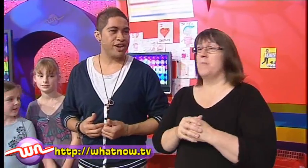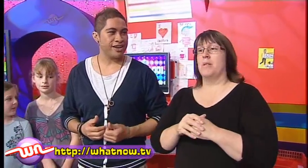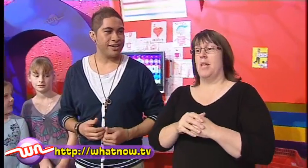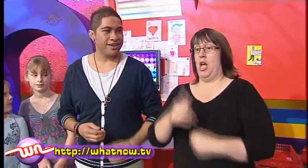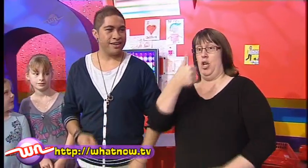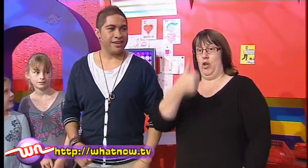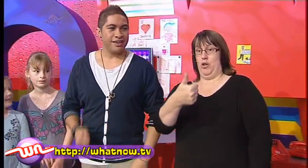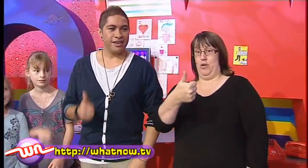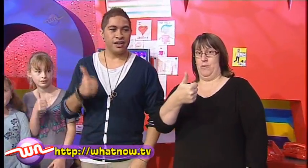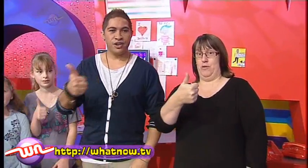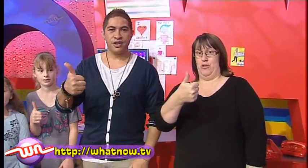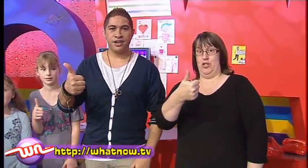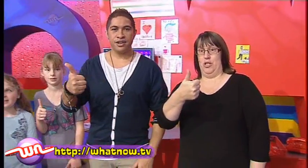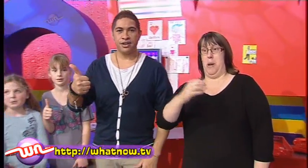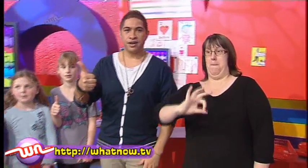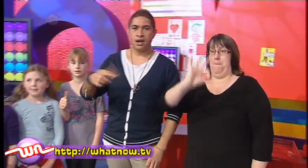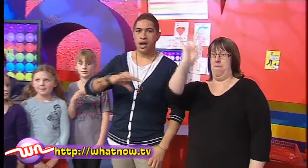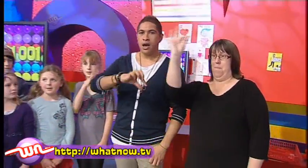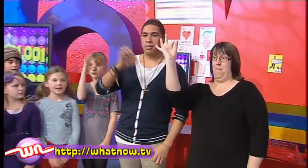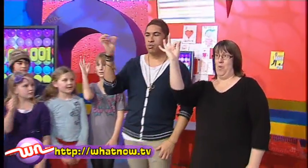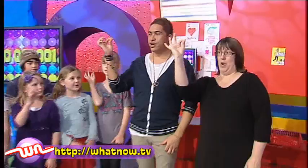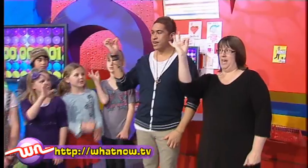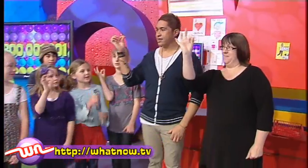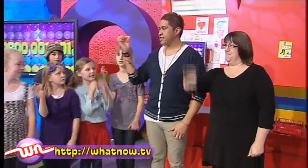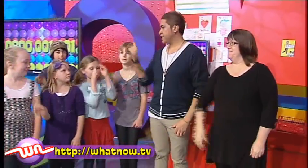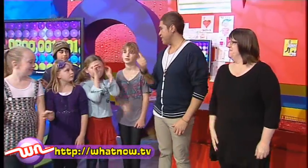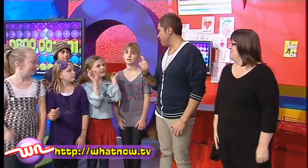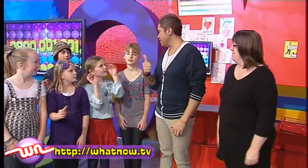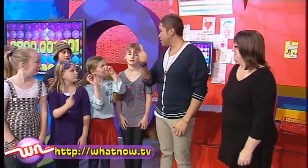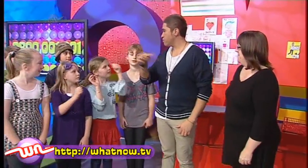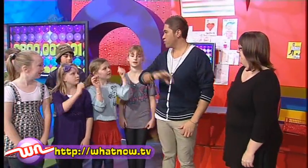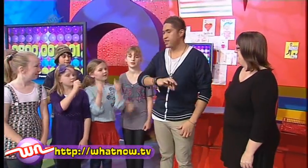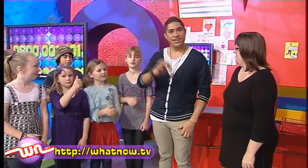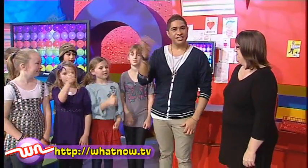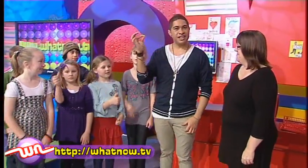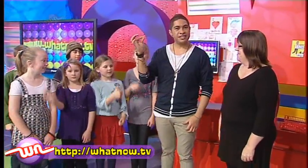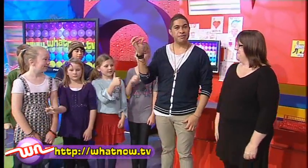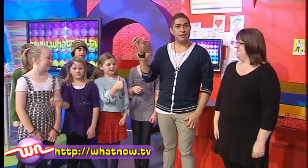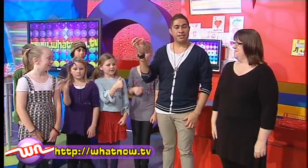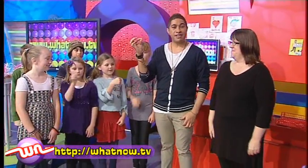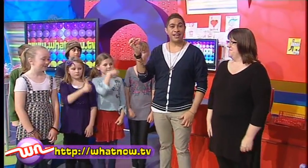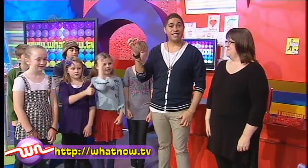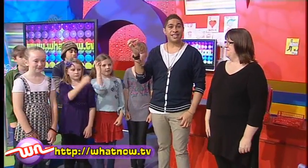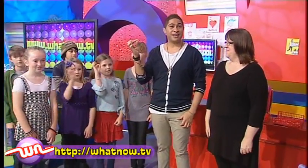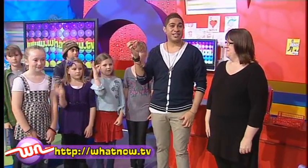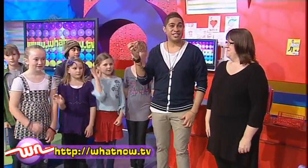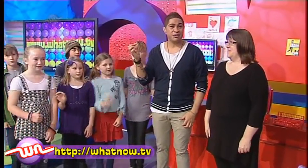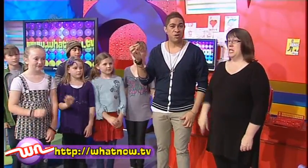morning? Good morning. Did you get that, guys? Good morning. So that's maybe something that you can say to your teacher tomorrow